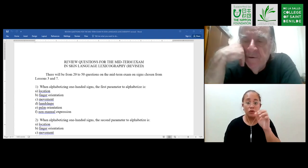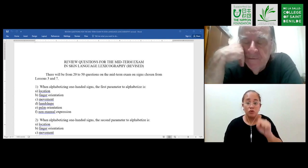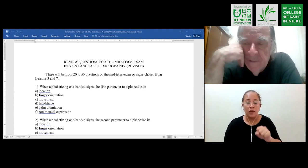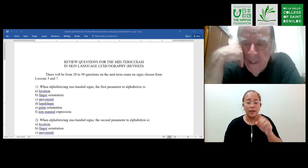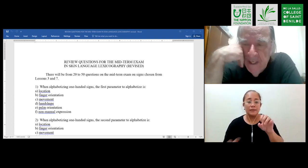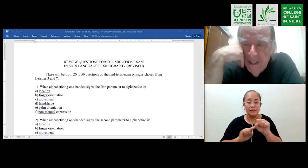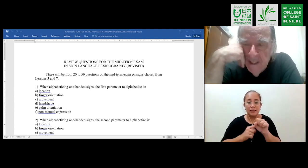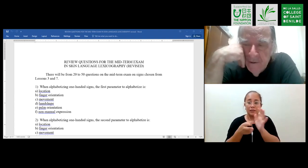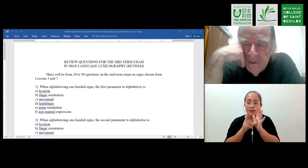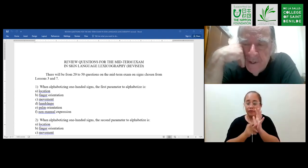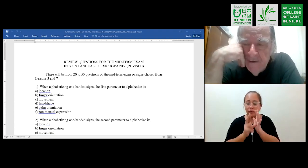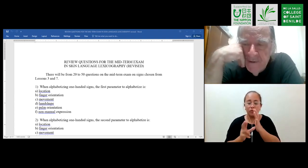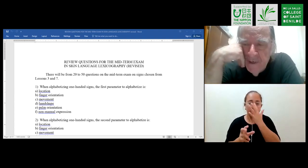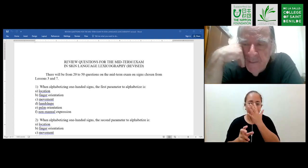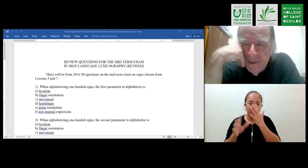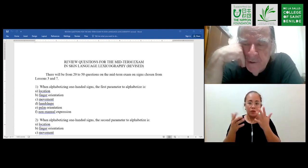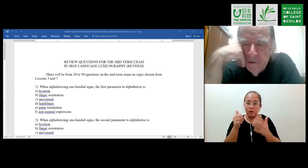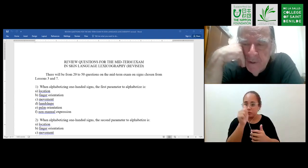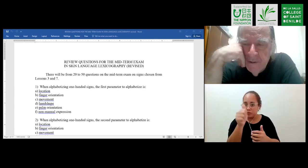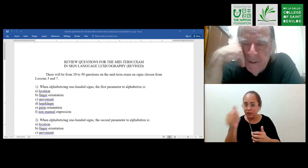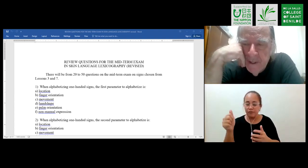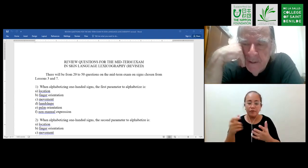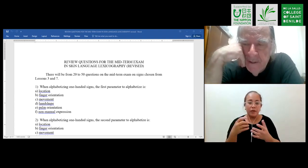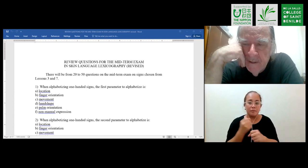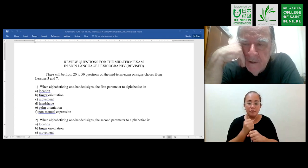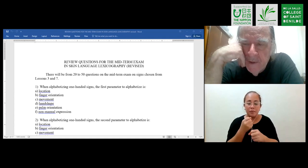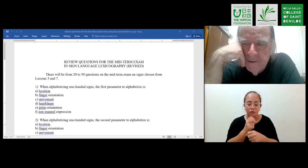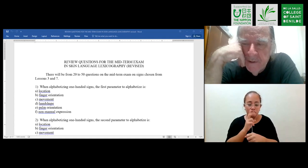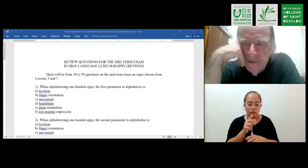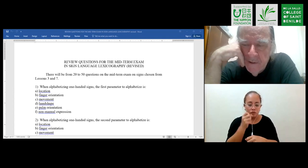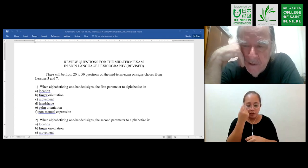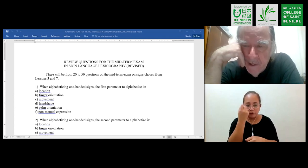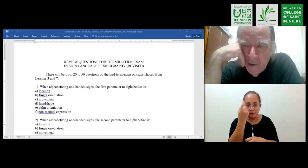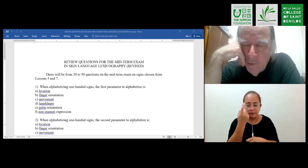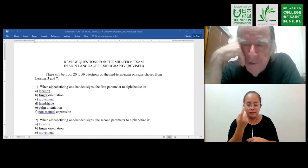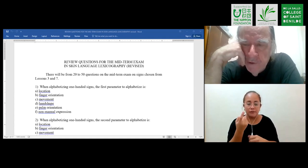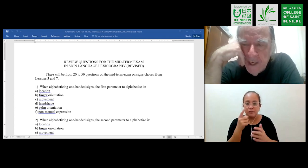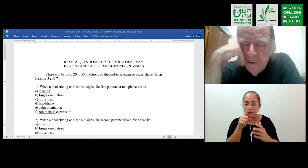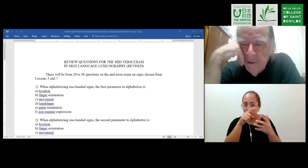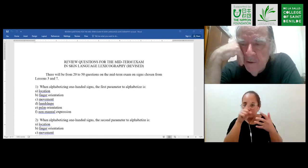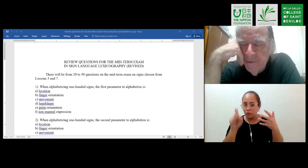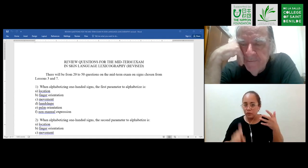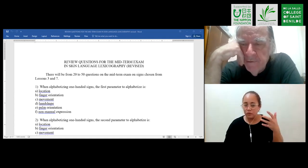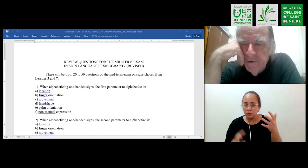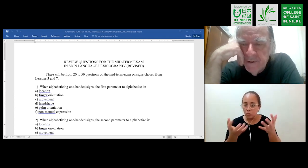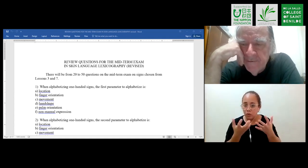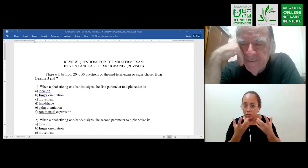review yourselves and make sure you understand the questions. Or would you like to do the review yourself